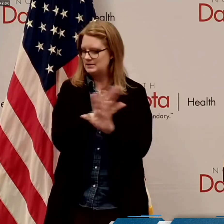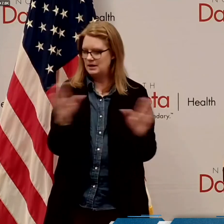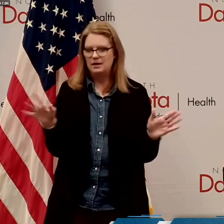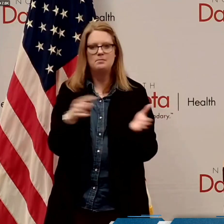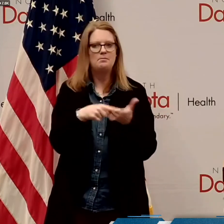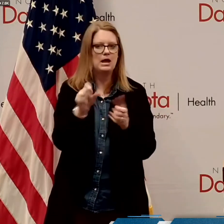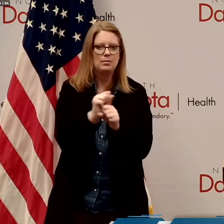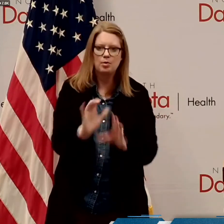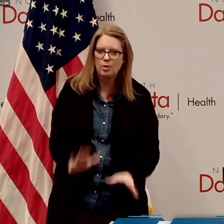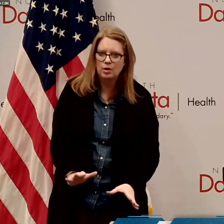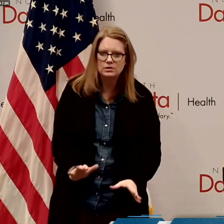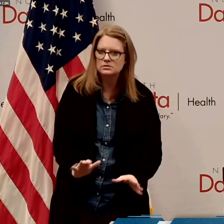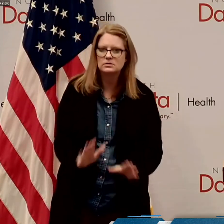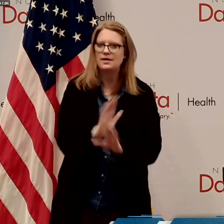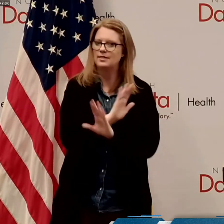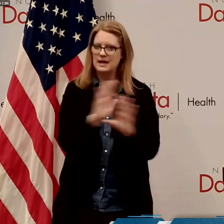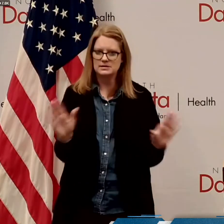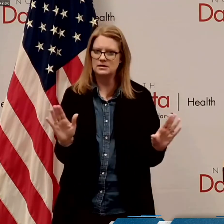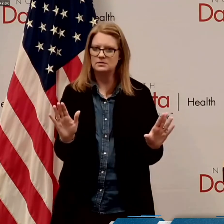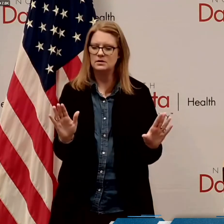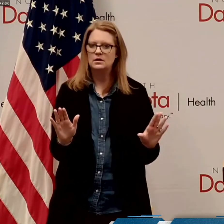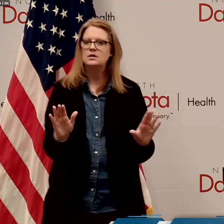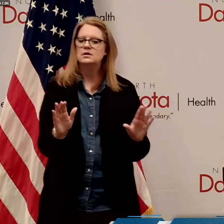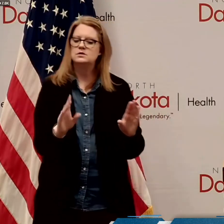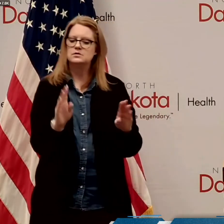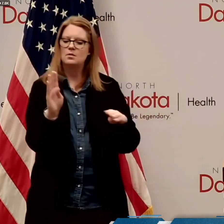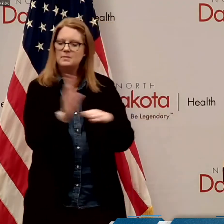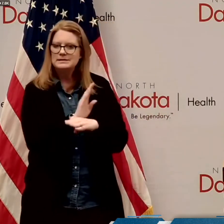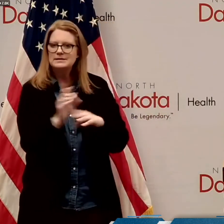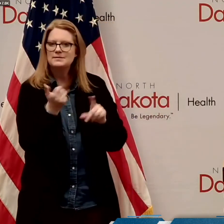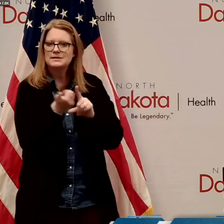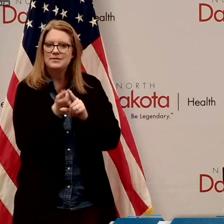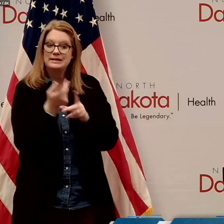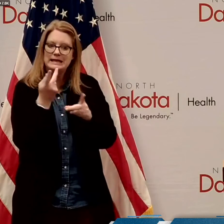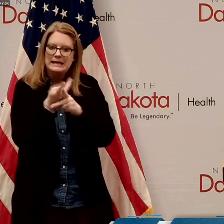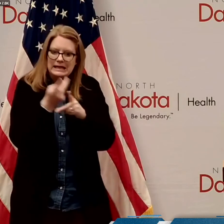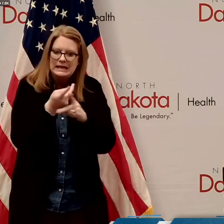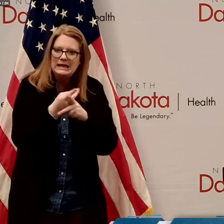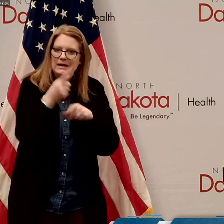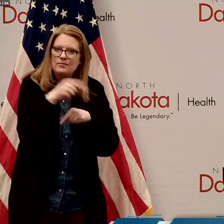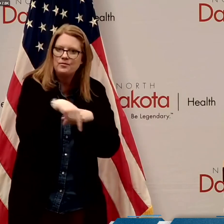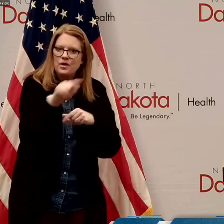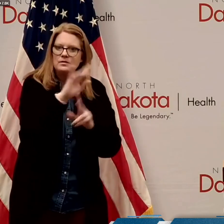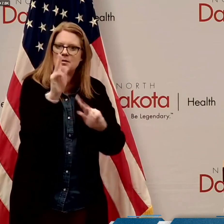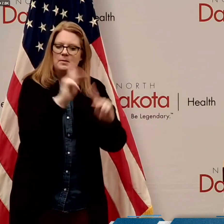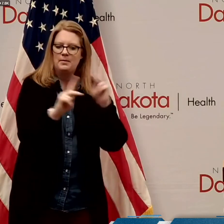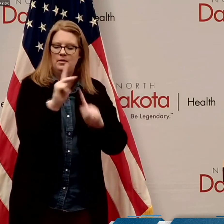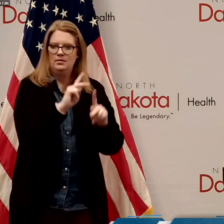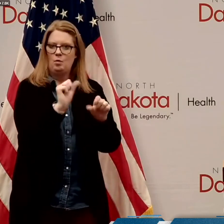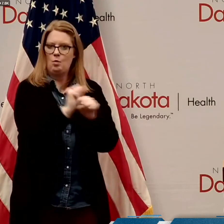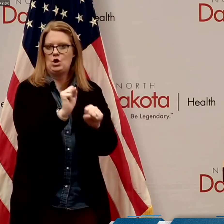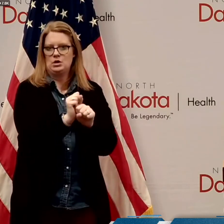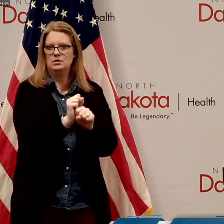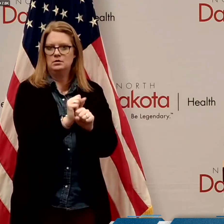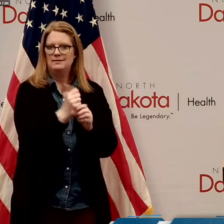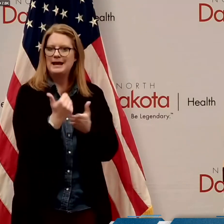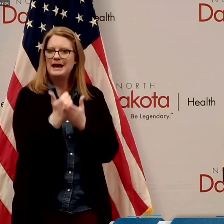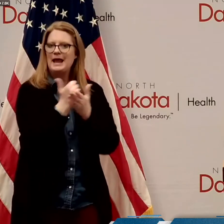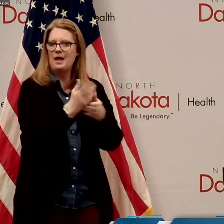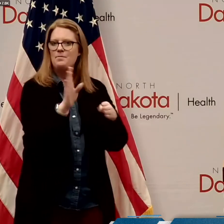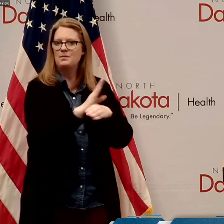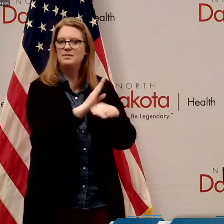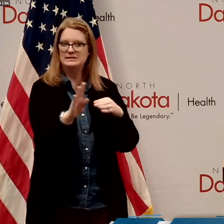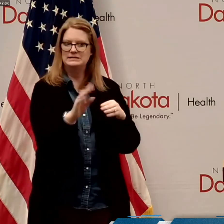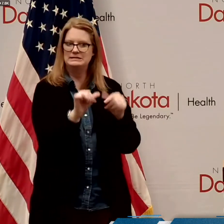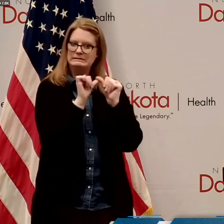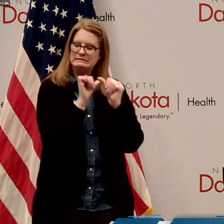help businesses maintain their team members, their employees, and help those businesses stay afloat.